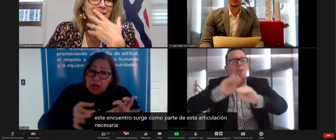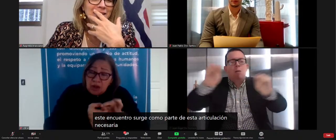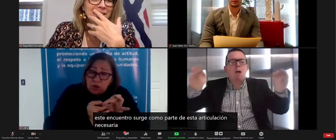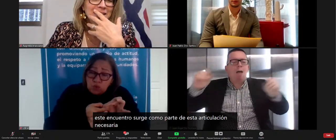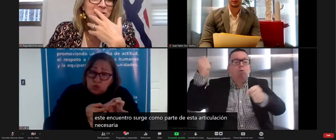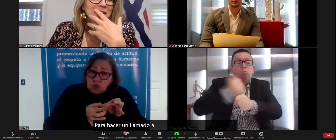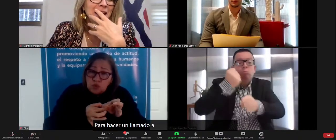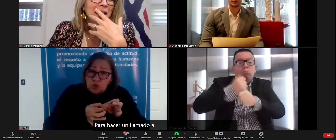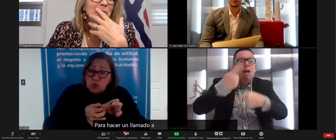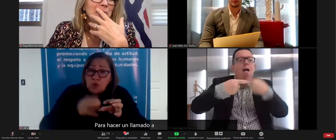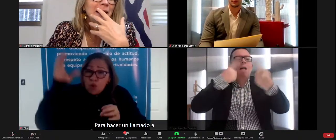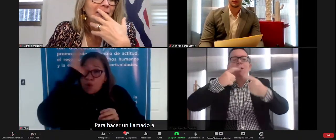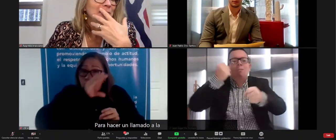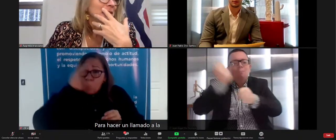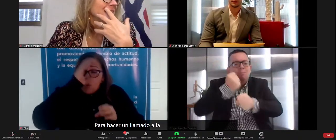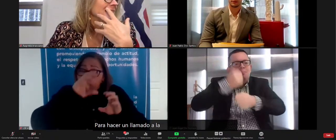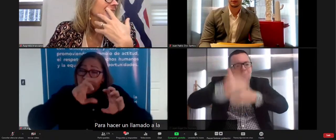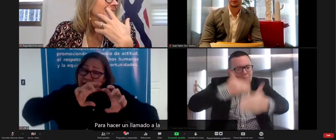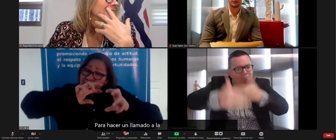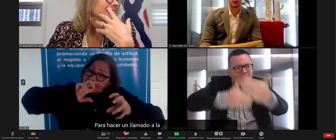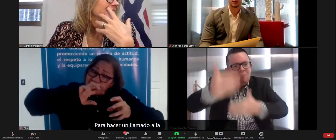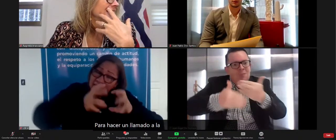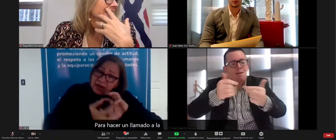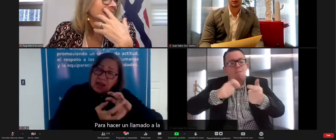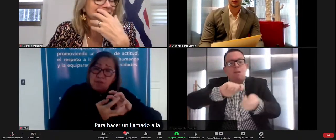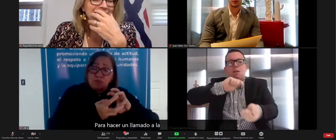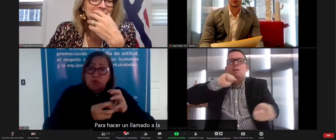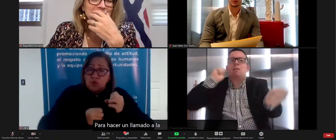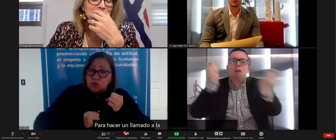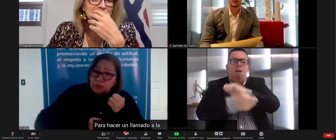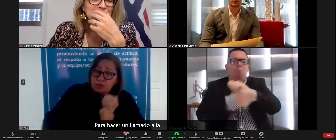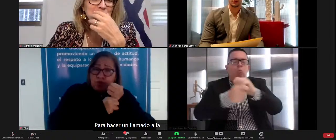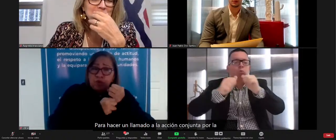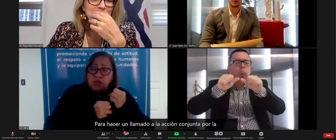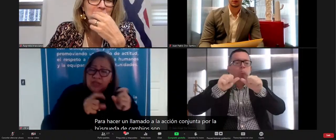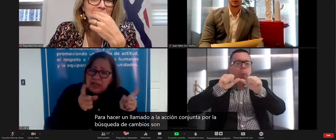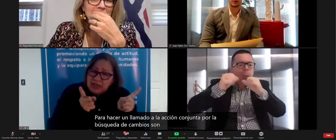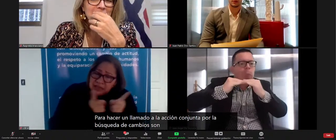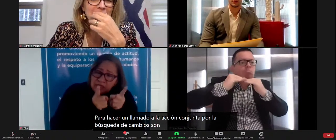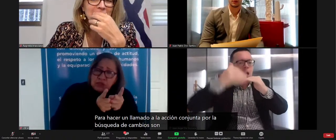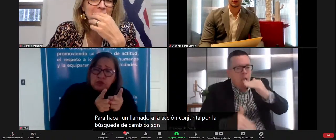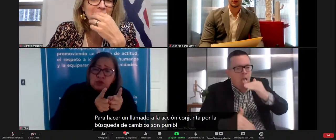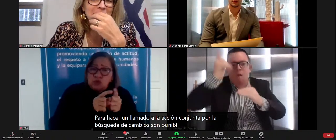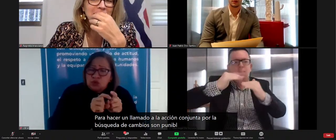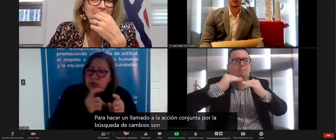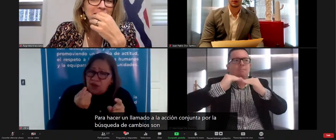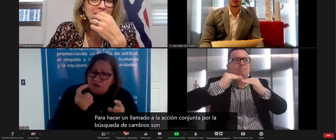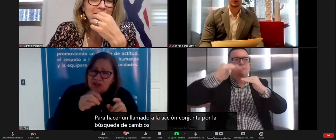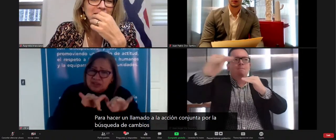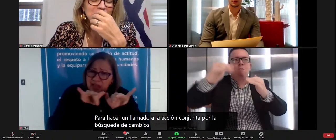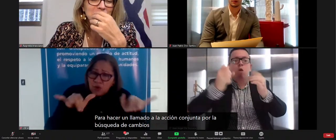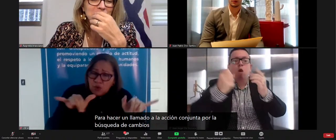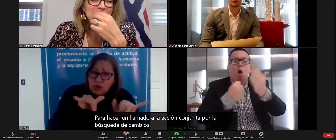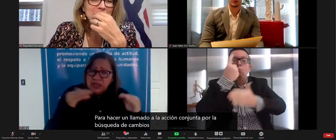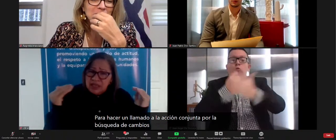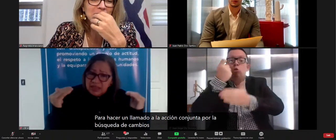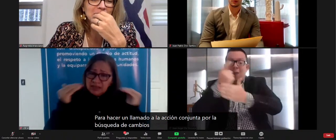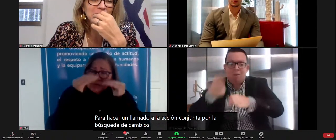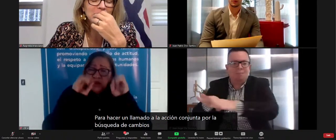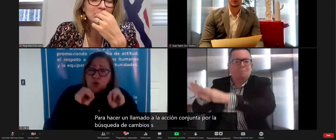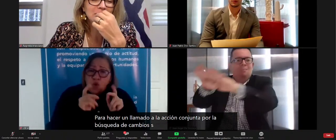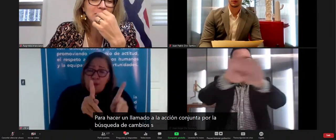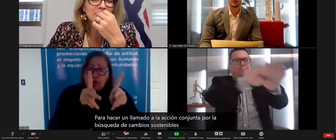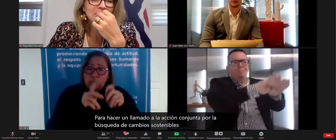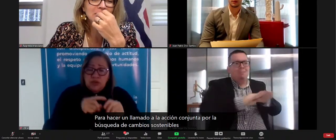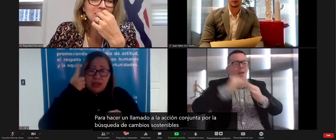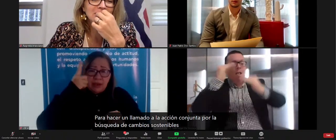a calling to conjoint actions for looking is sustainable changes that will be translated